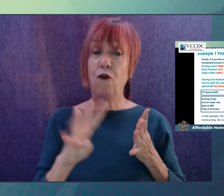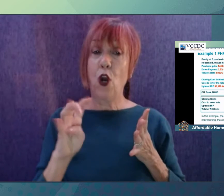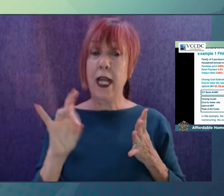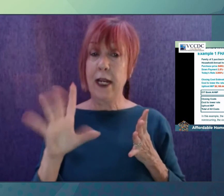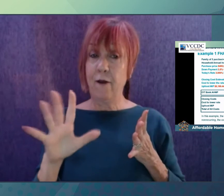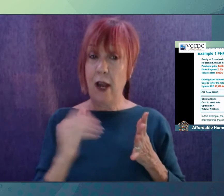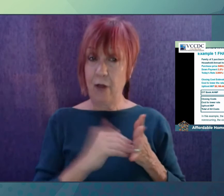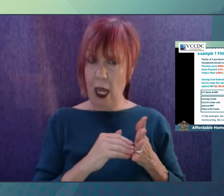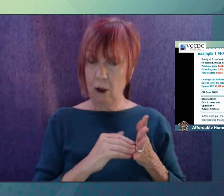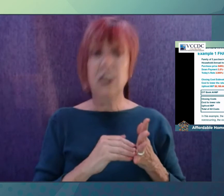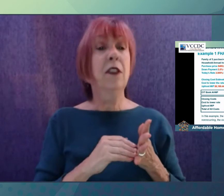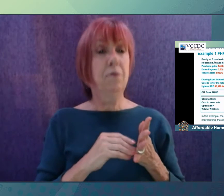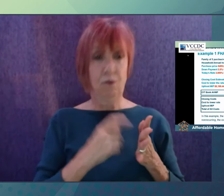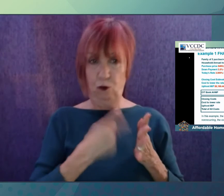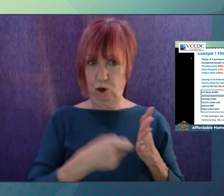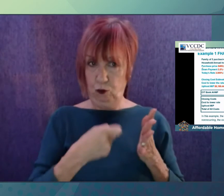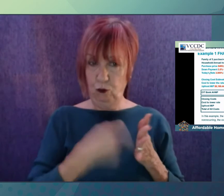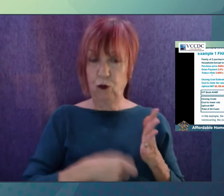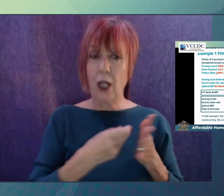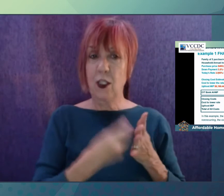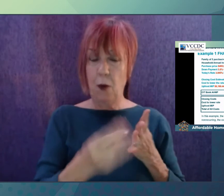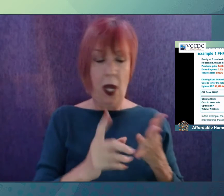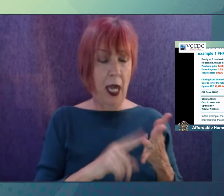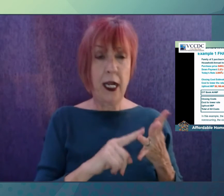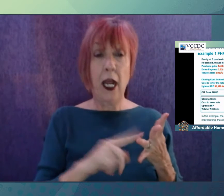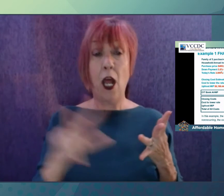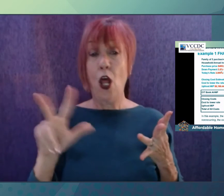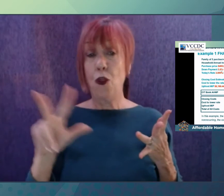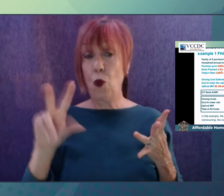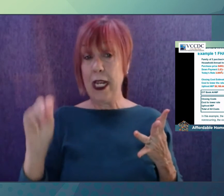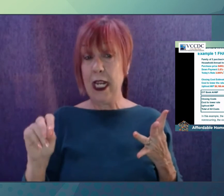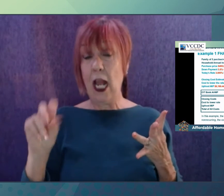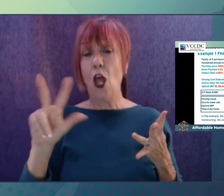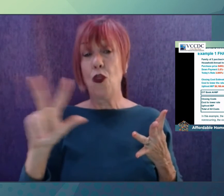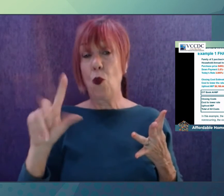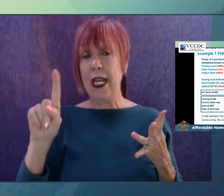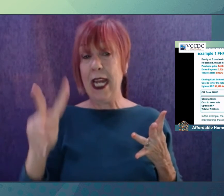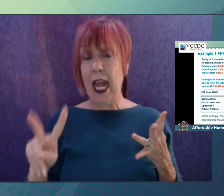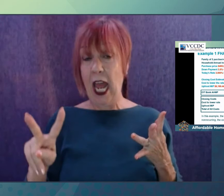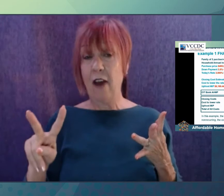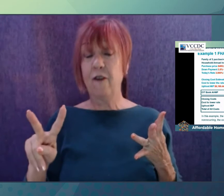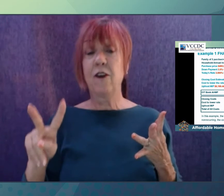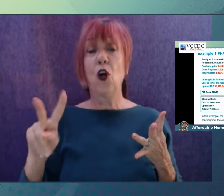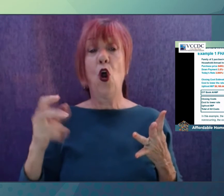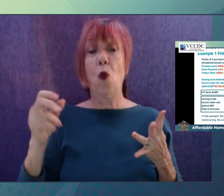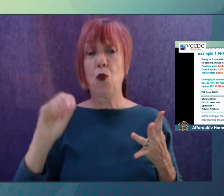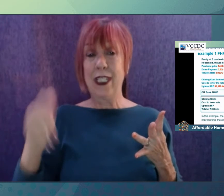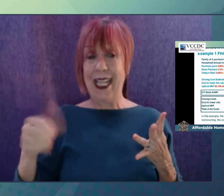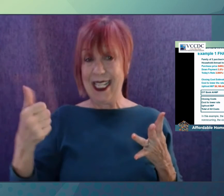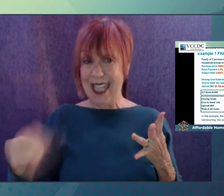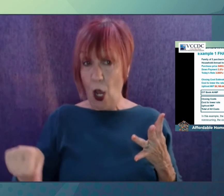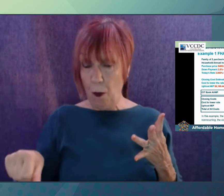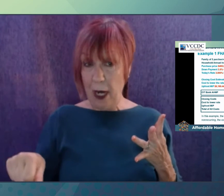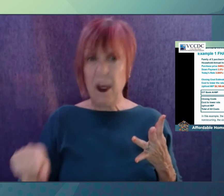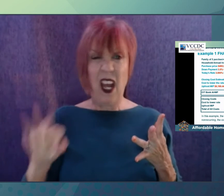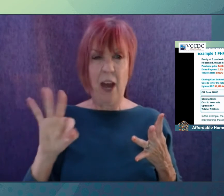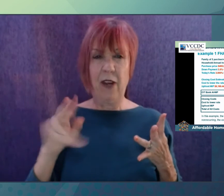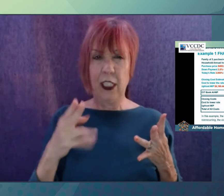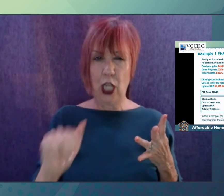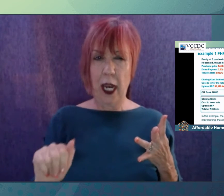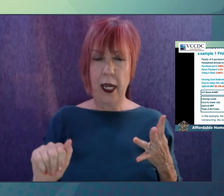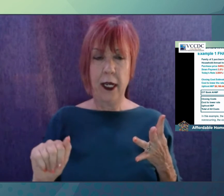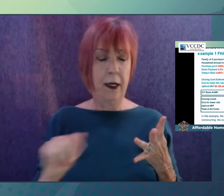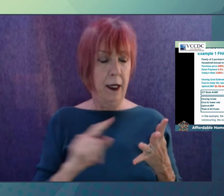$485,000. The 3.5% down payment, because it is FHA, is $16,975, which is what the borrower would come in